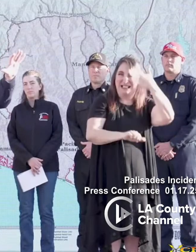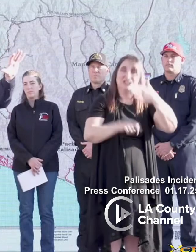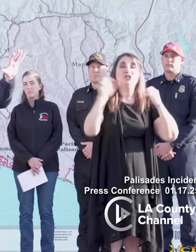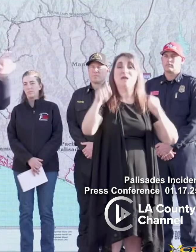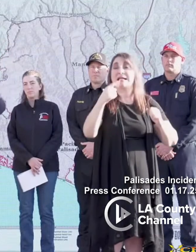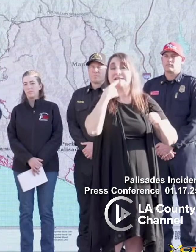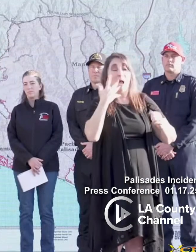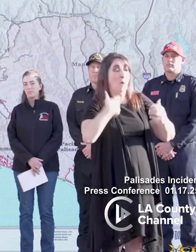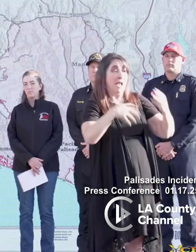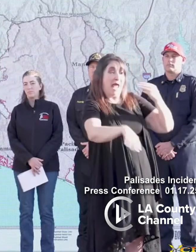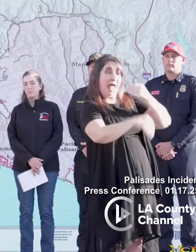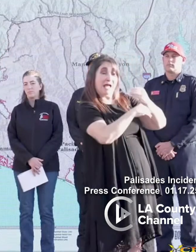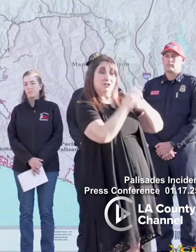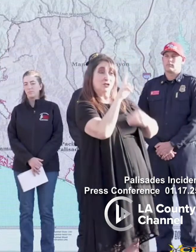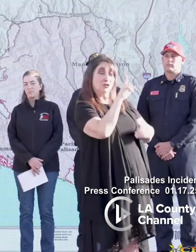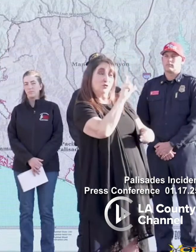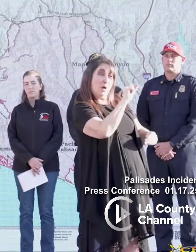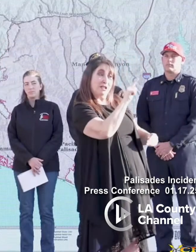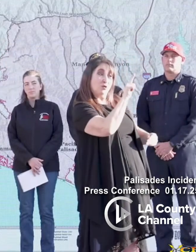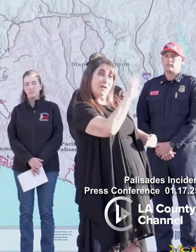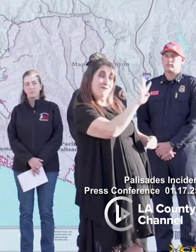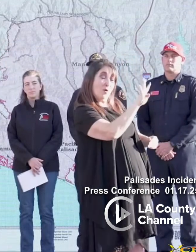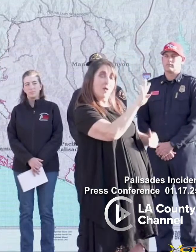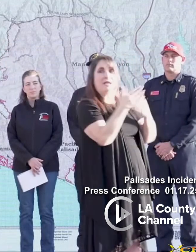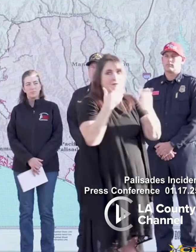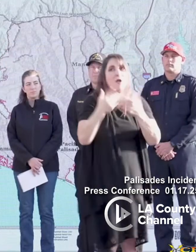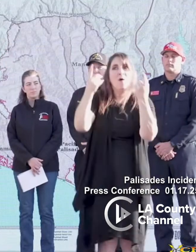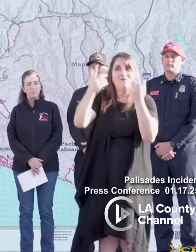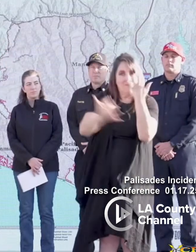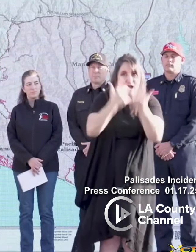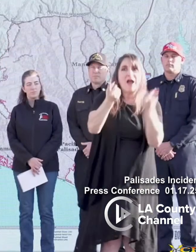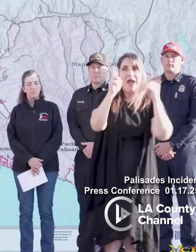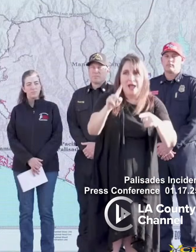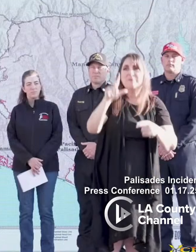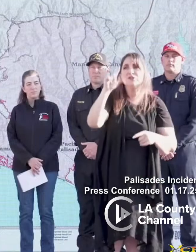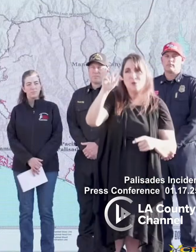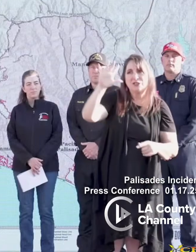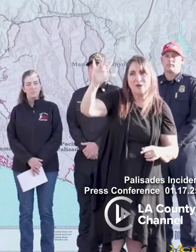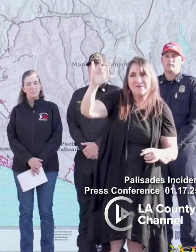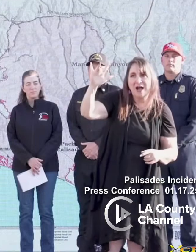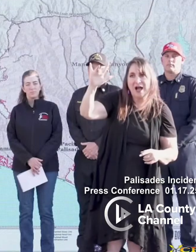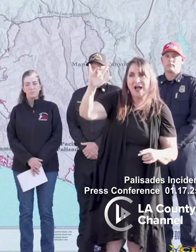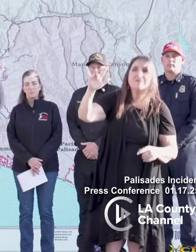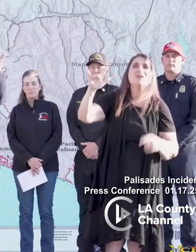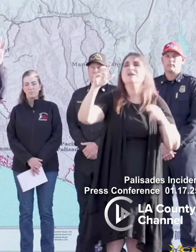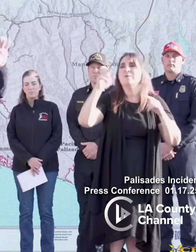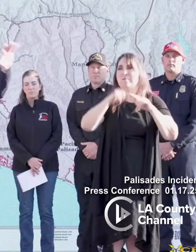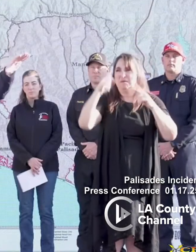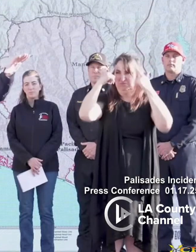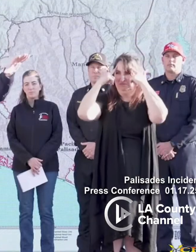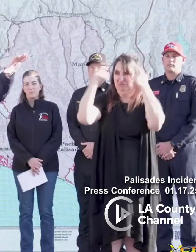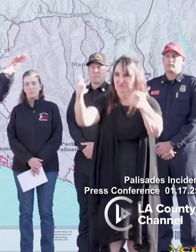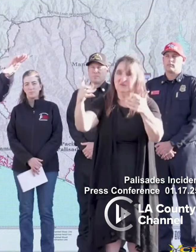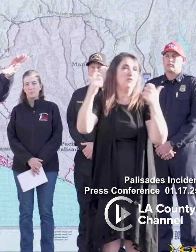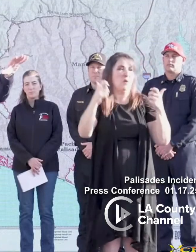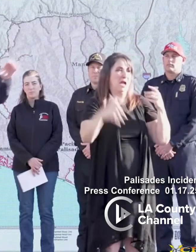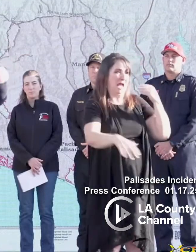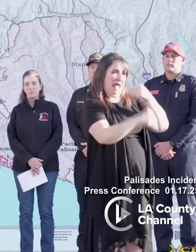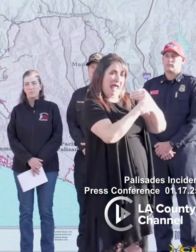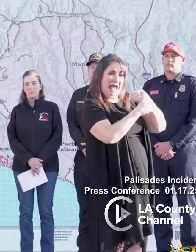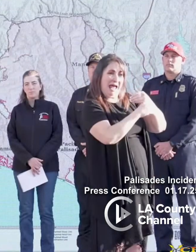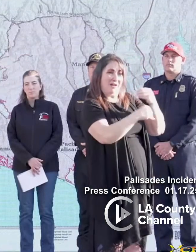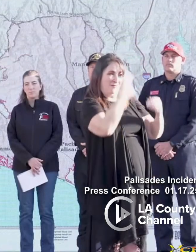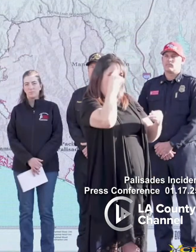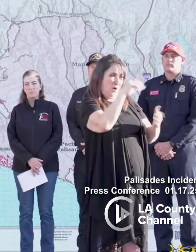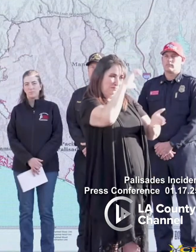2004 tax return, even though this is a 2005 fire, or you can put it on your 2005 tax return. You put it on your 2004 tax